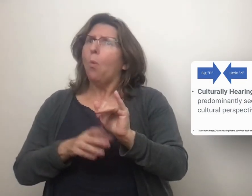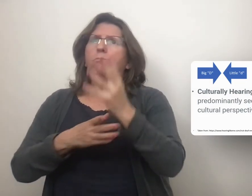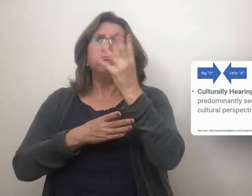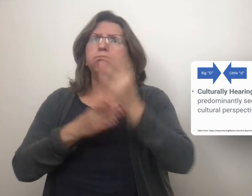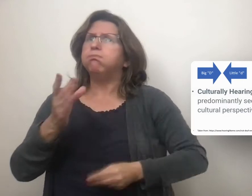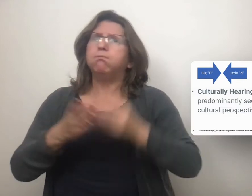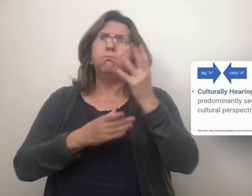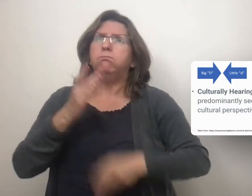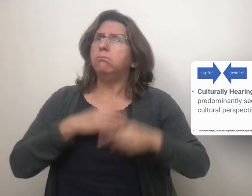broken.